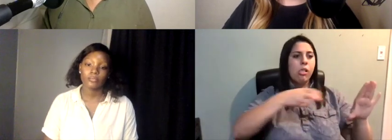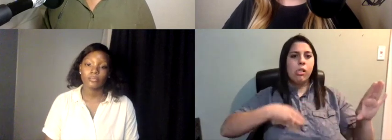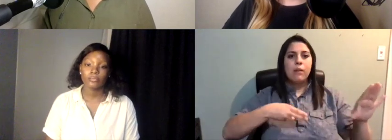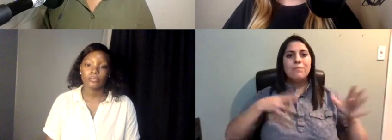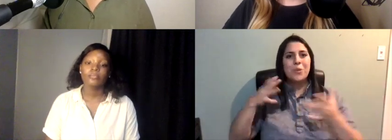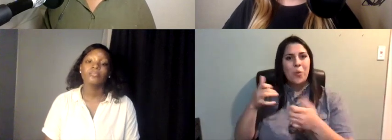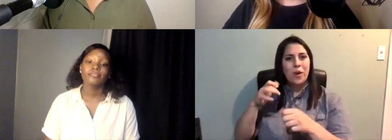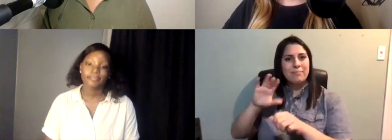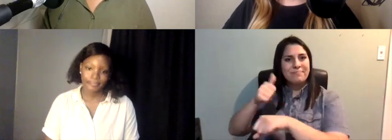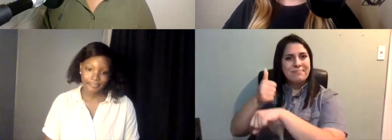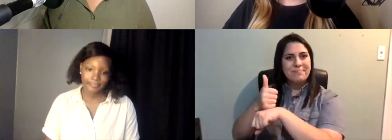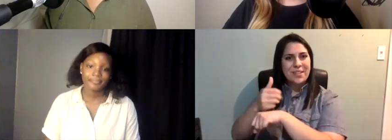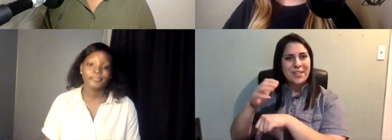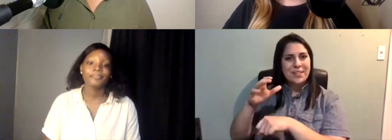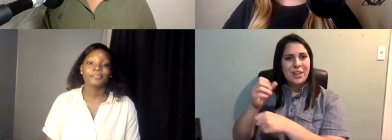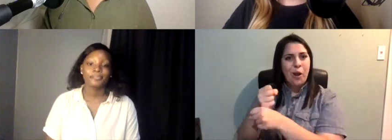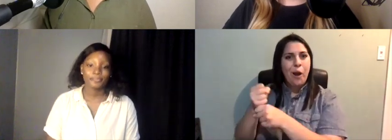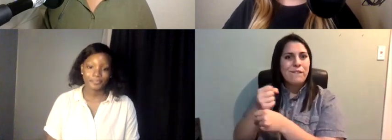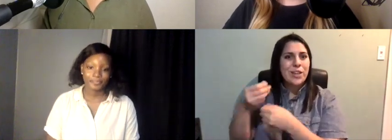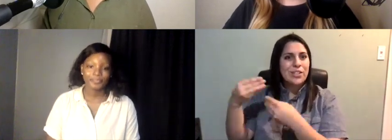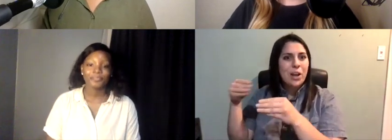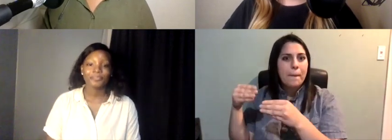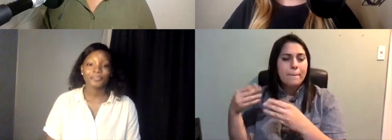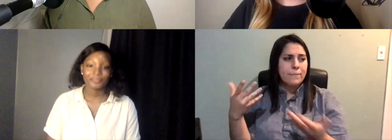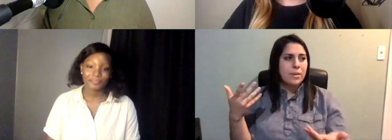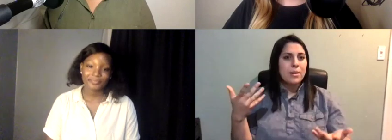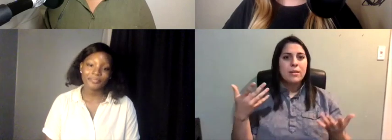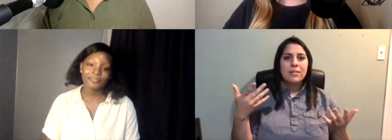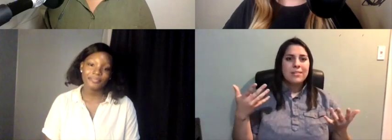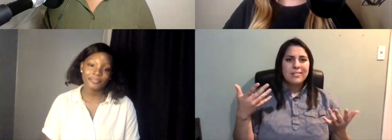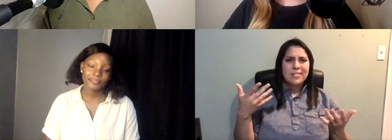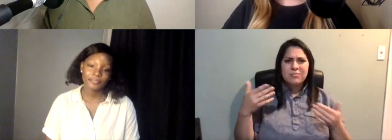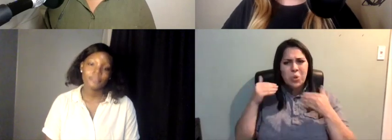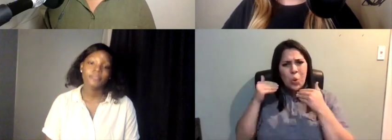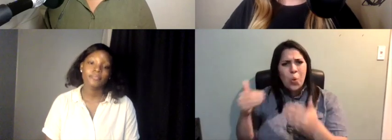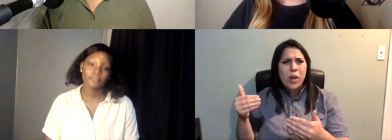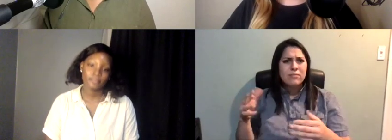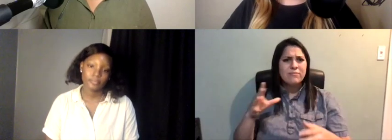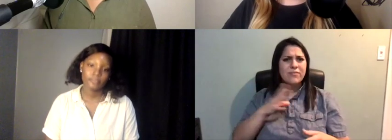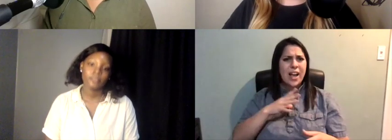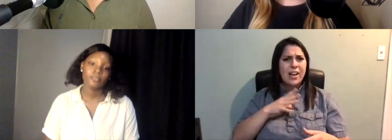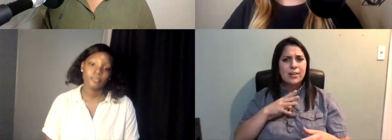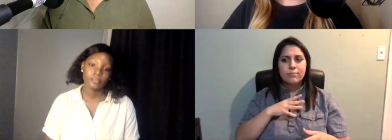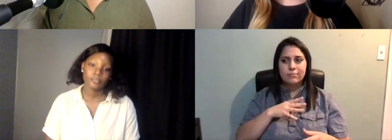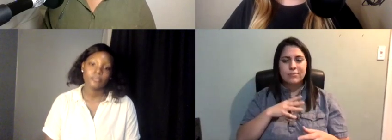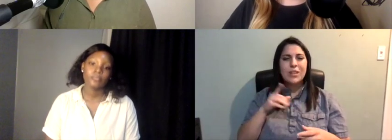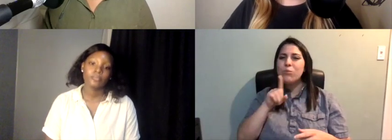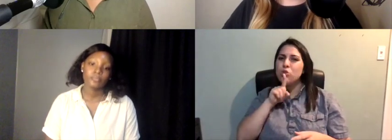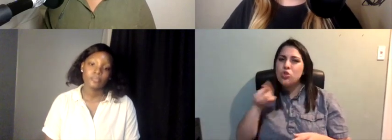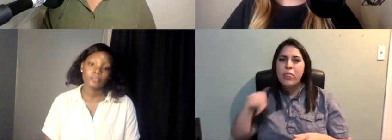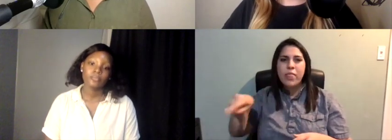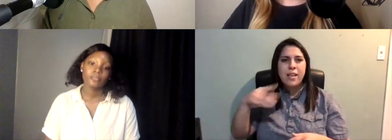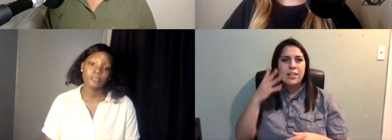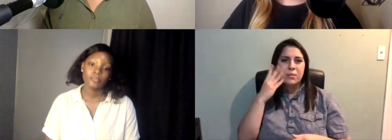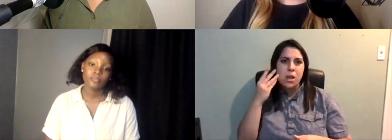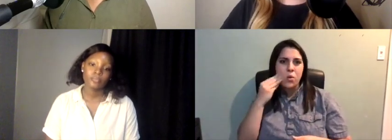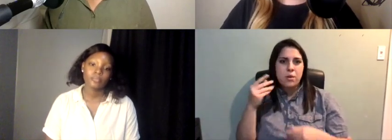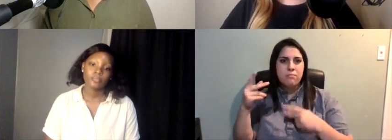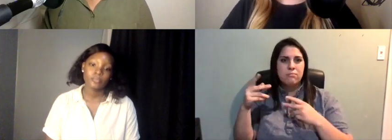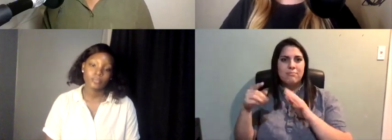you said, they've probably been like, you're an idiot a million times a day in their head. So they probably don't need you to tell them the same